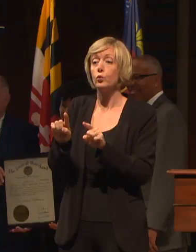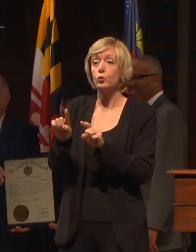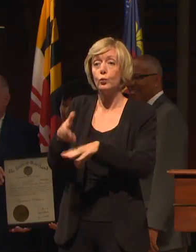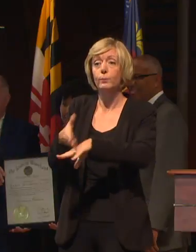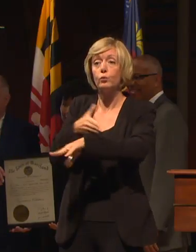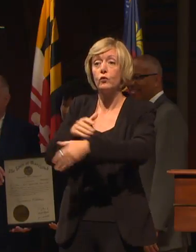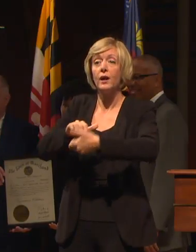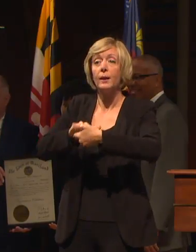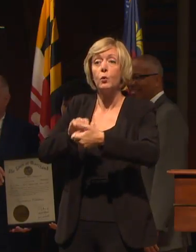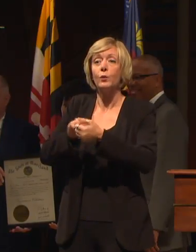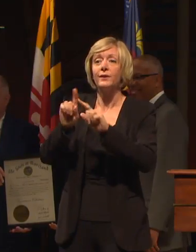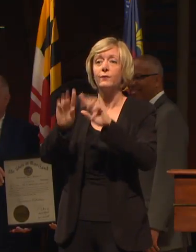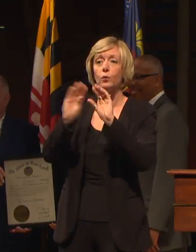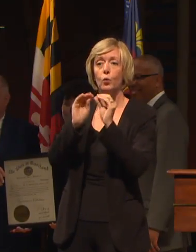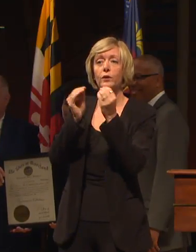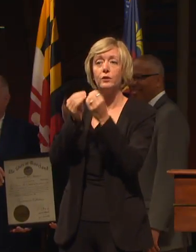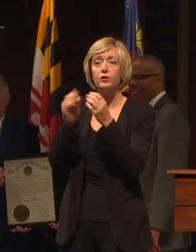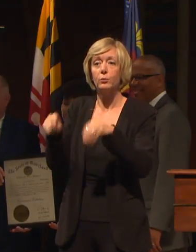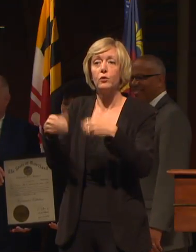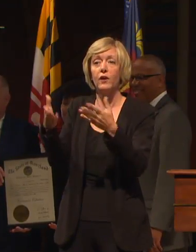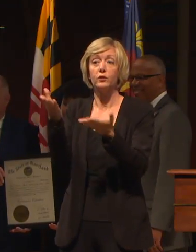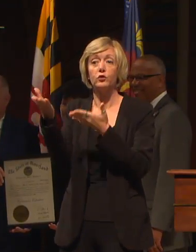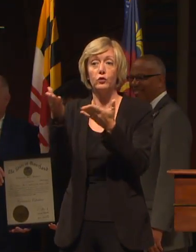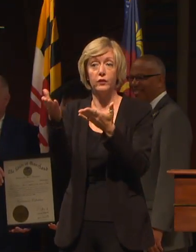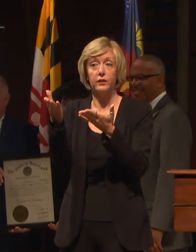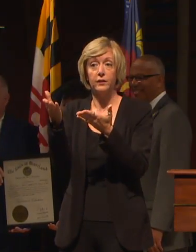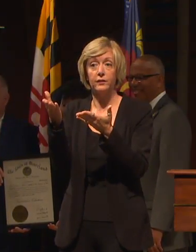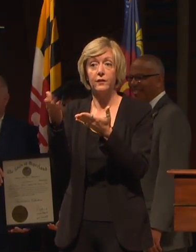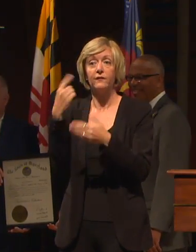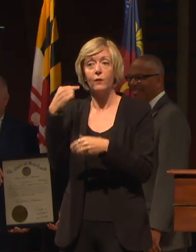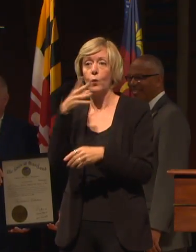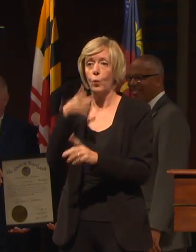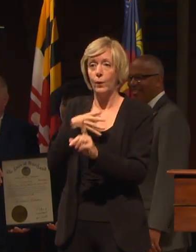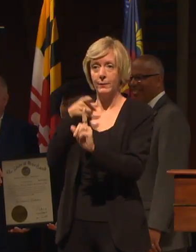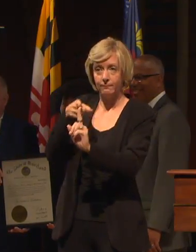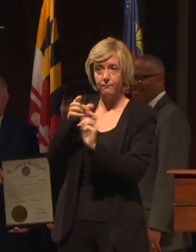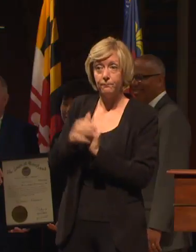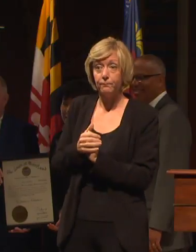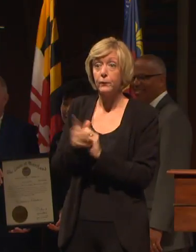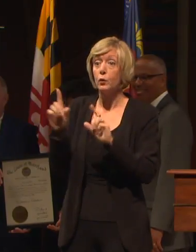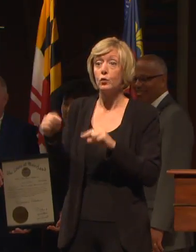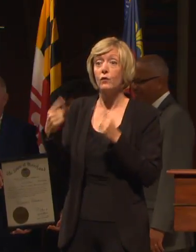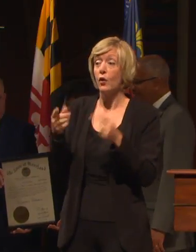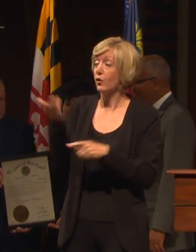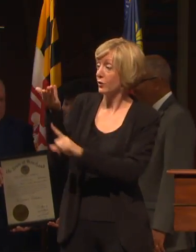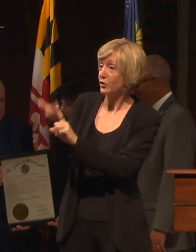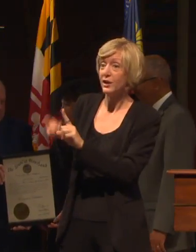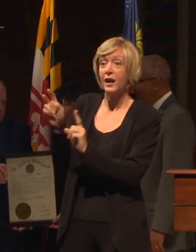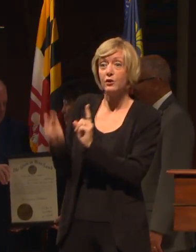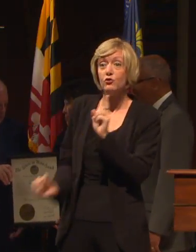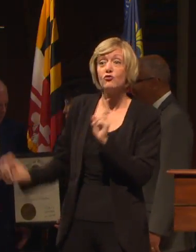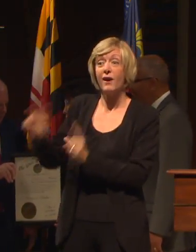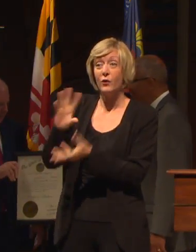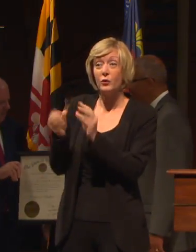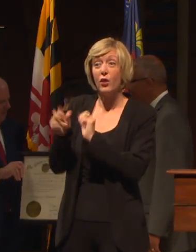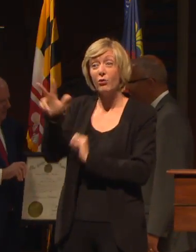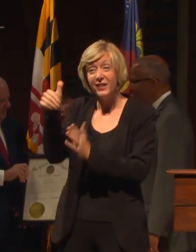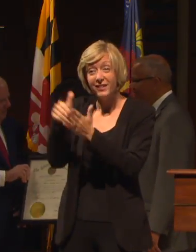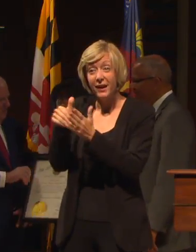collaborations with organizations and provide services for women. So far, she has traveled